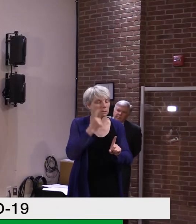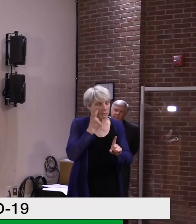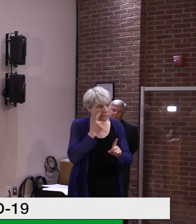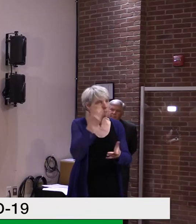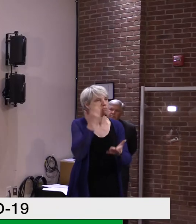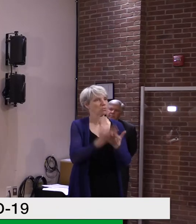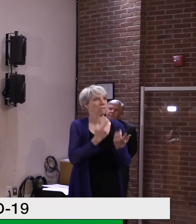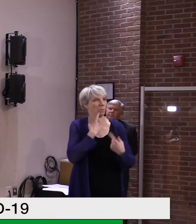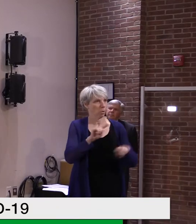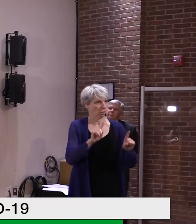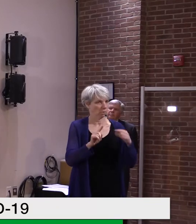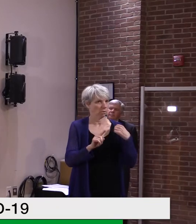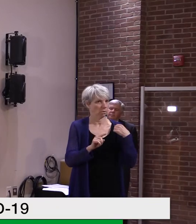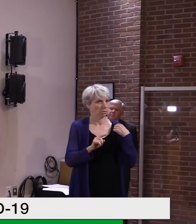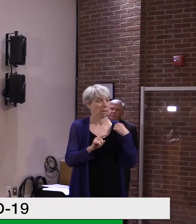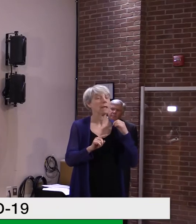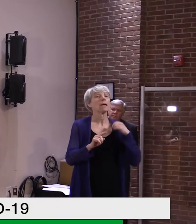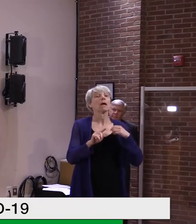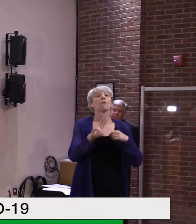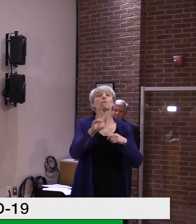is certainly a great place to be.